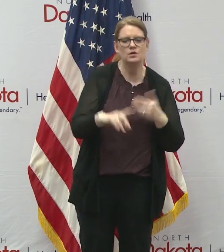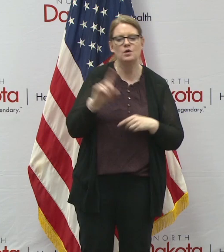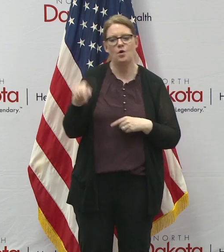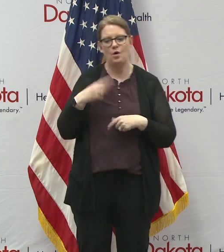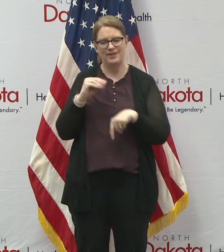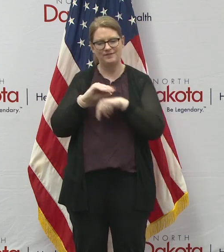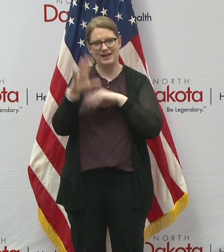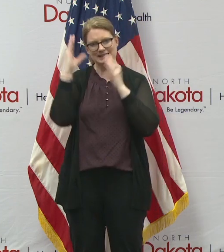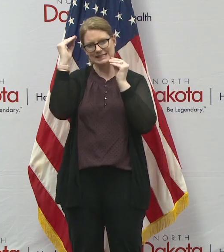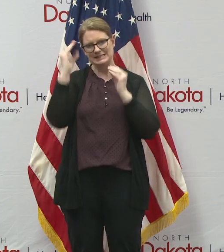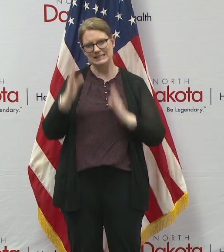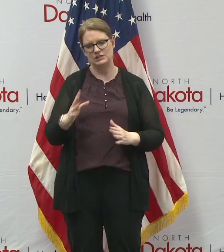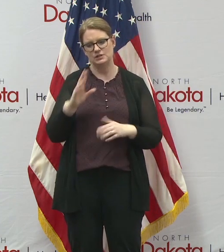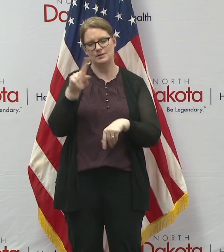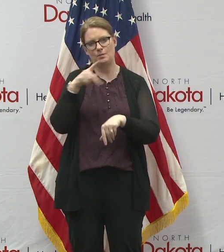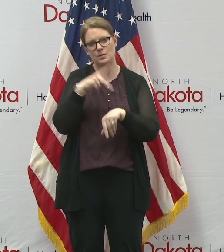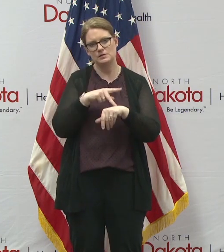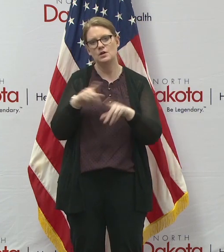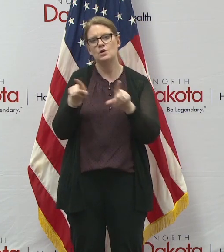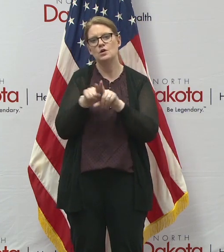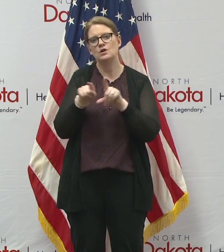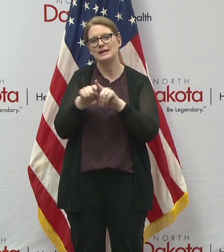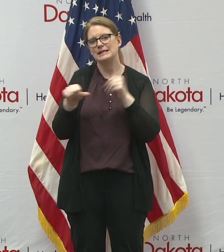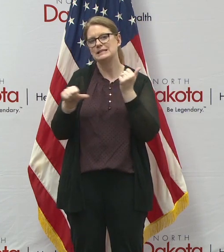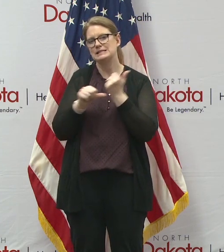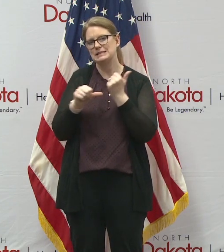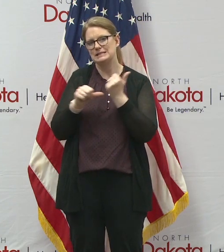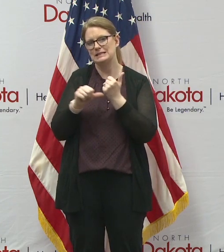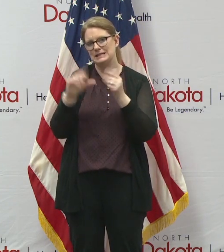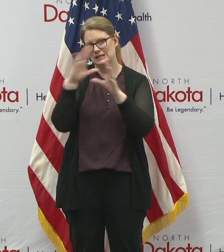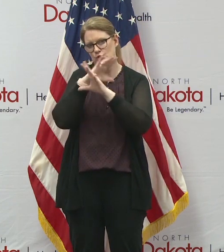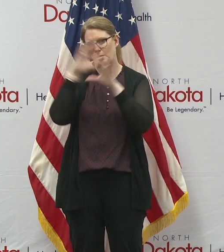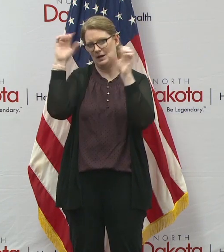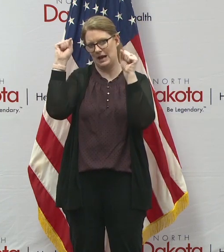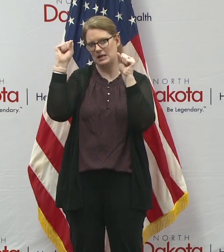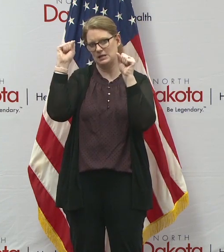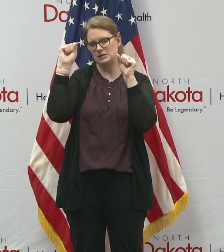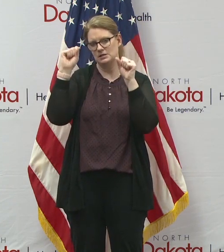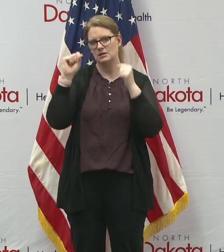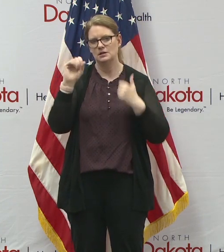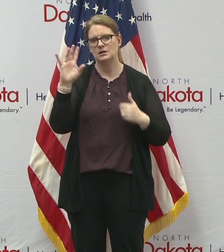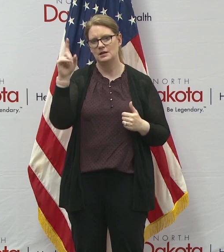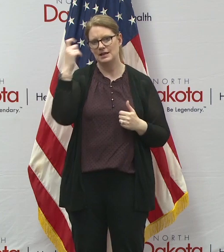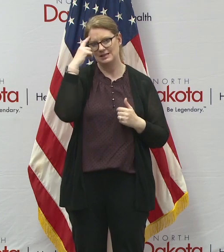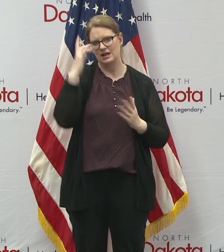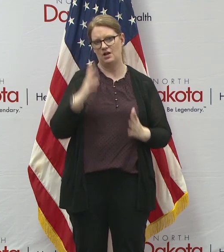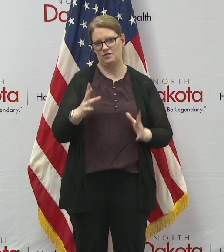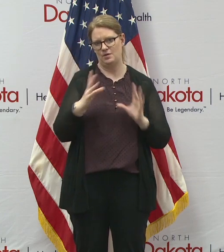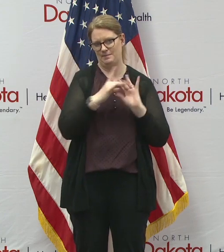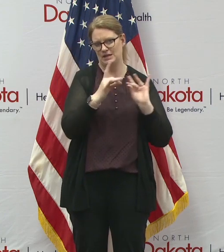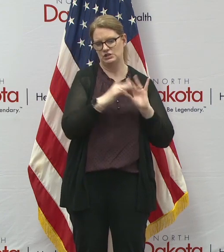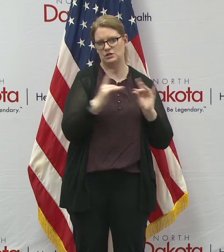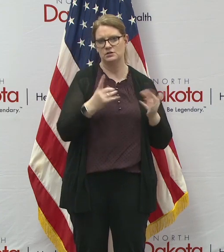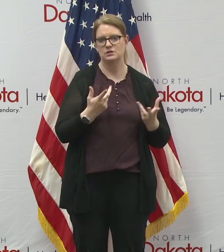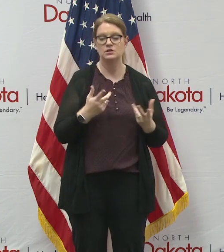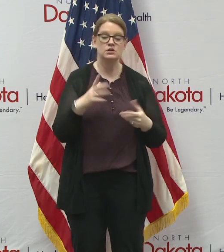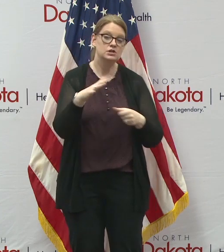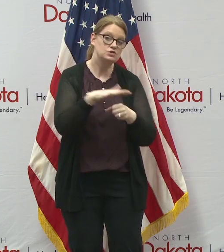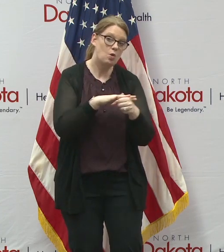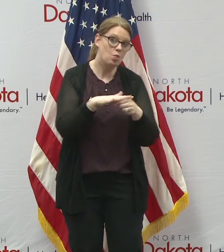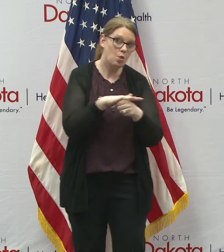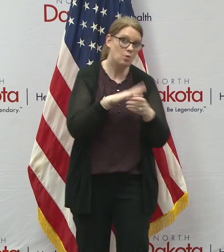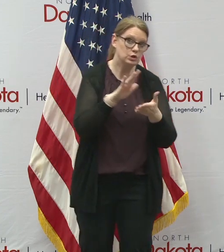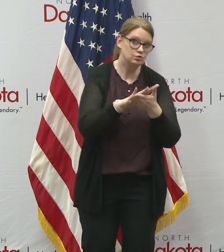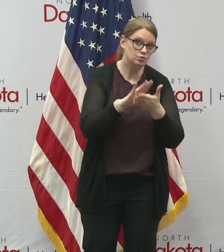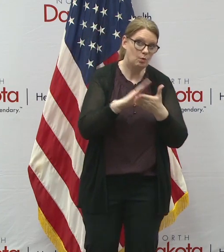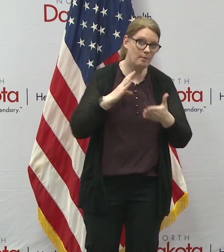only affects teachers, principals, and assistant or associate superintendents, as Governor Burgum said. Our locally elected school boards handle